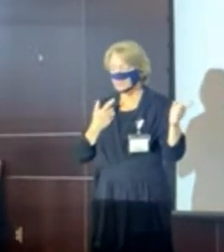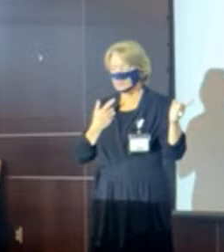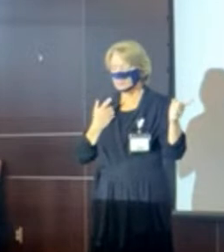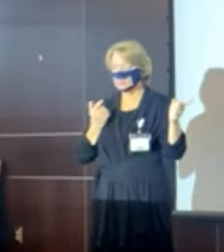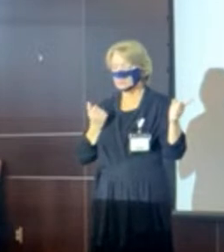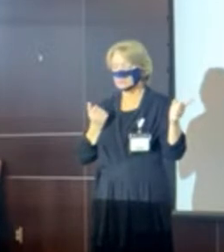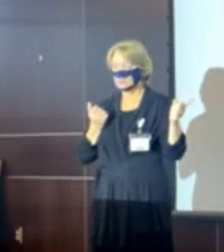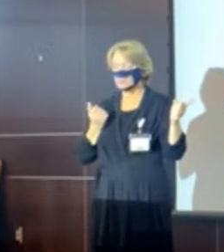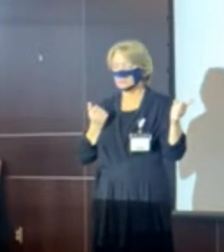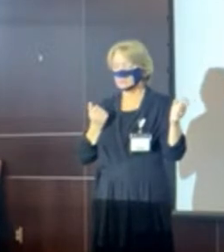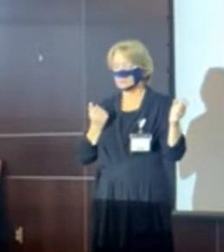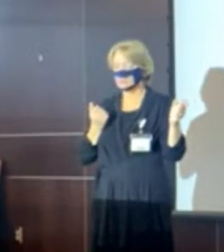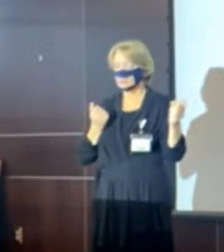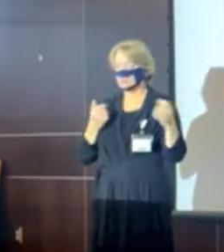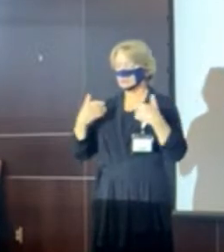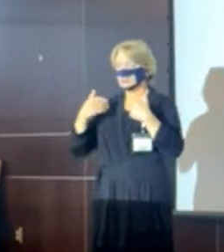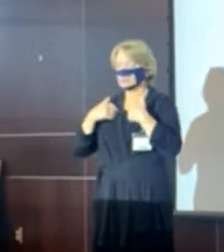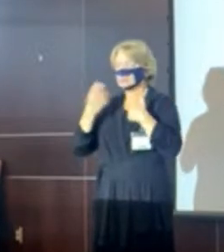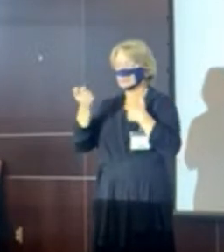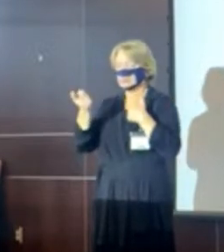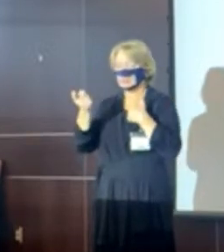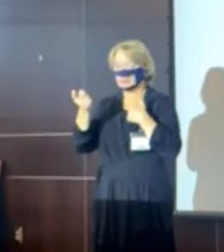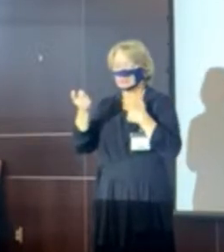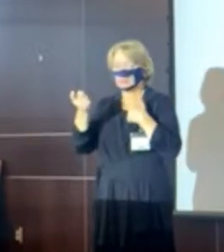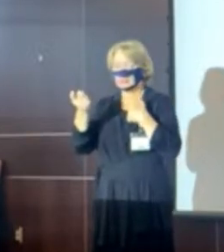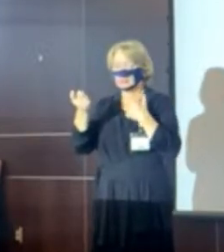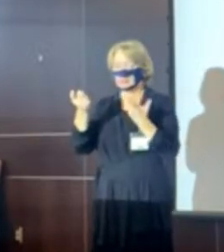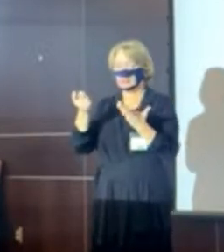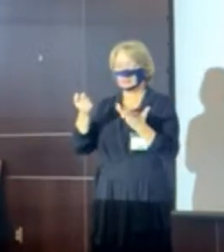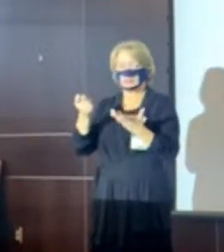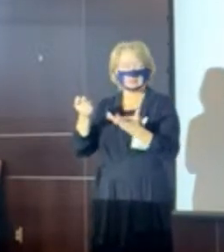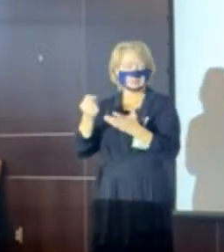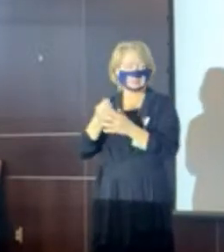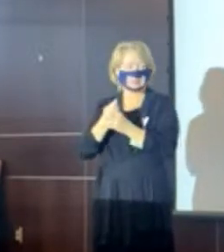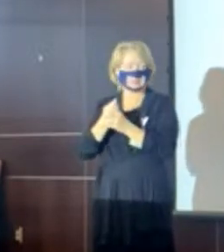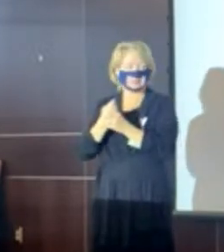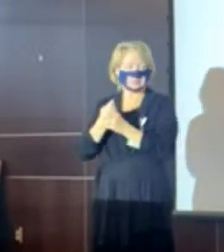any guidance or anything on how bad it's been down there?